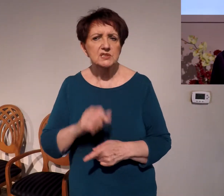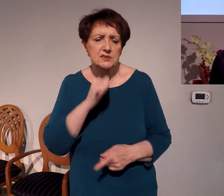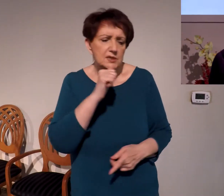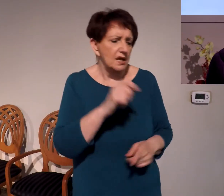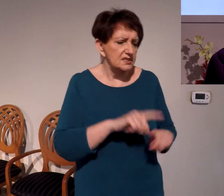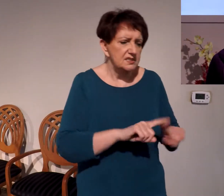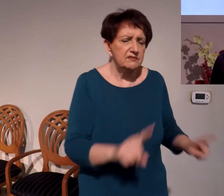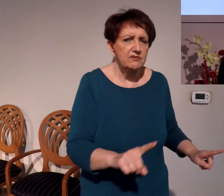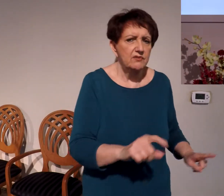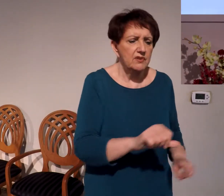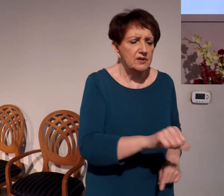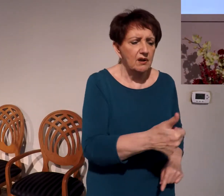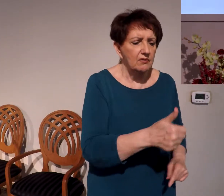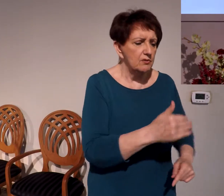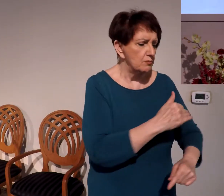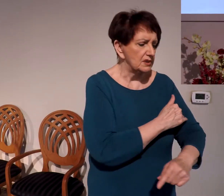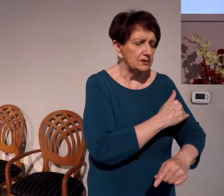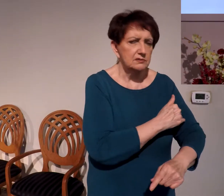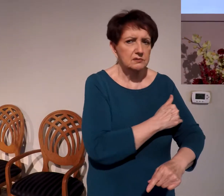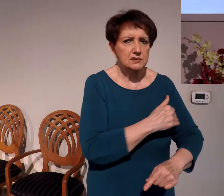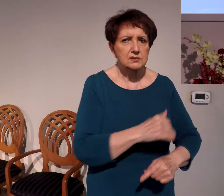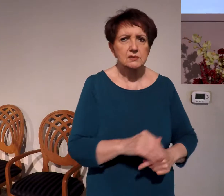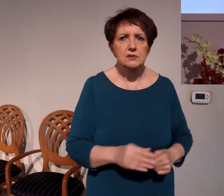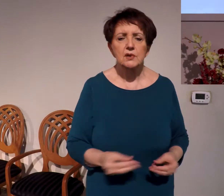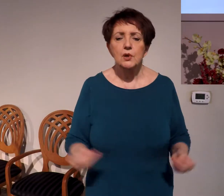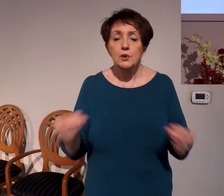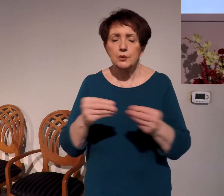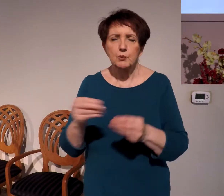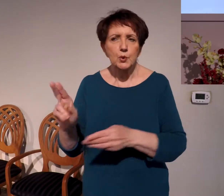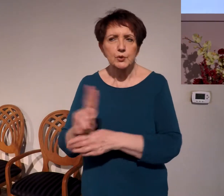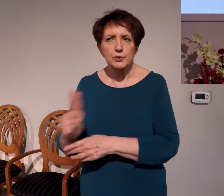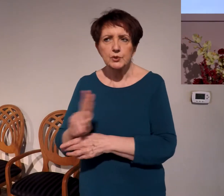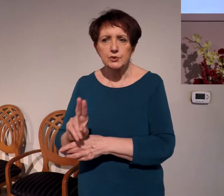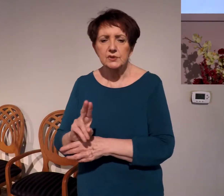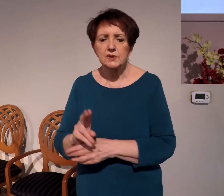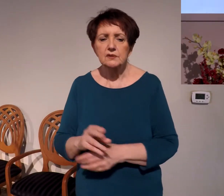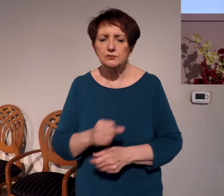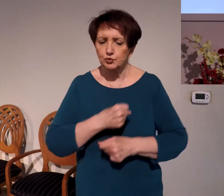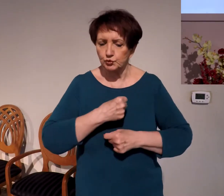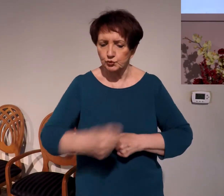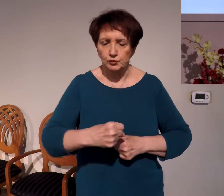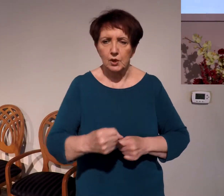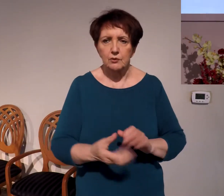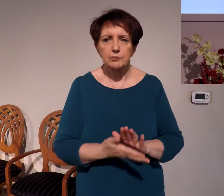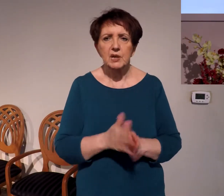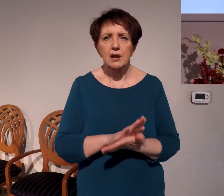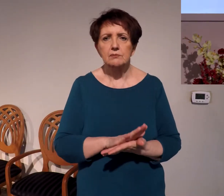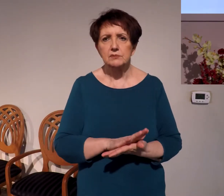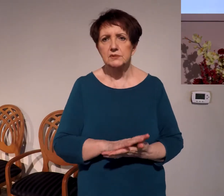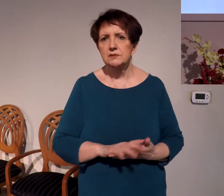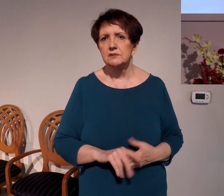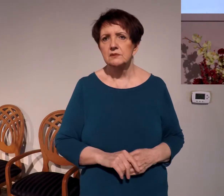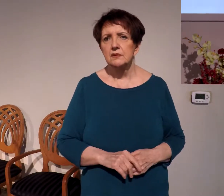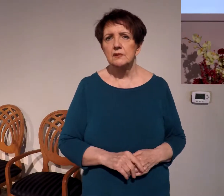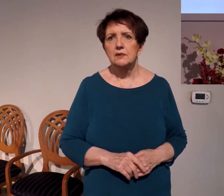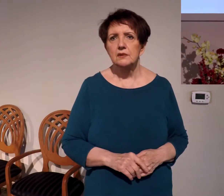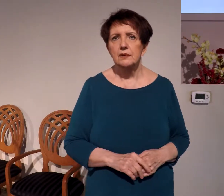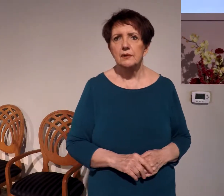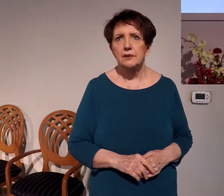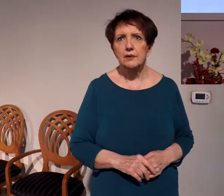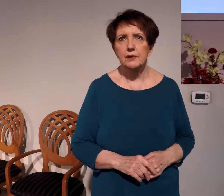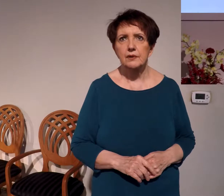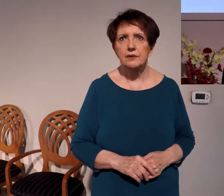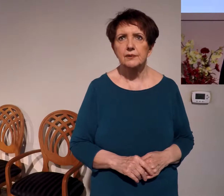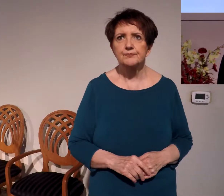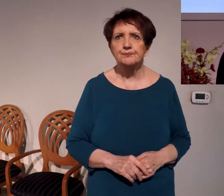other kind of muscle. The more we use it, the stronger it becomes. And our ability